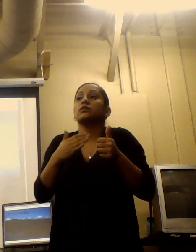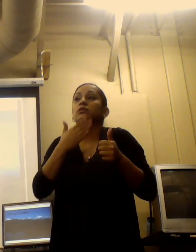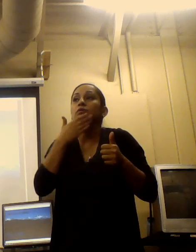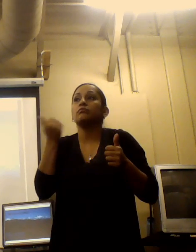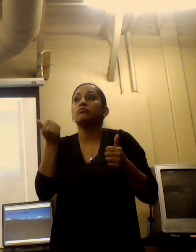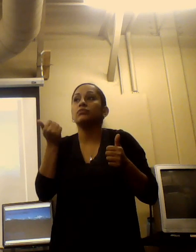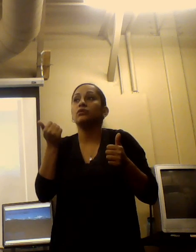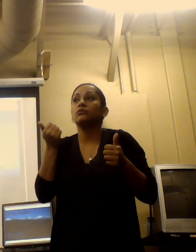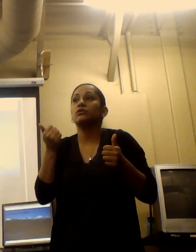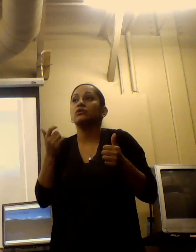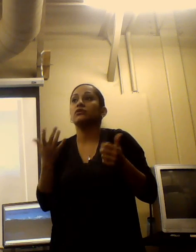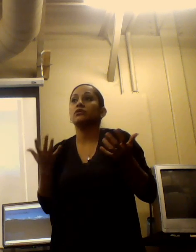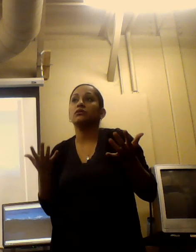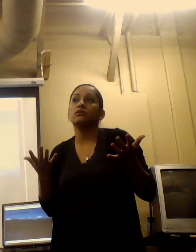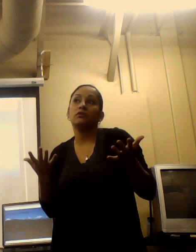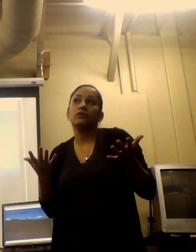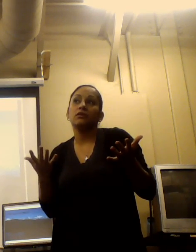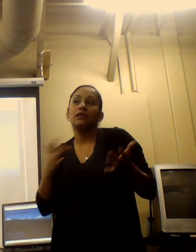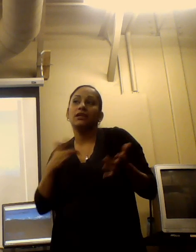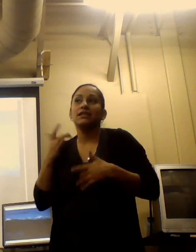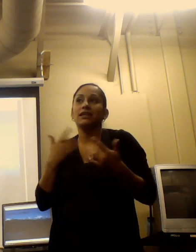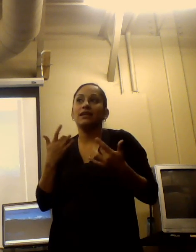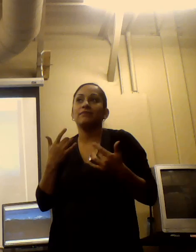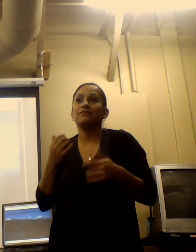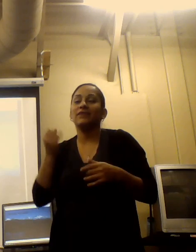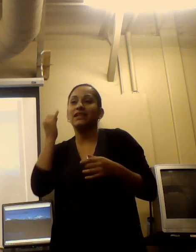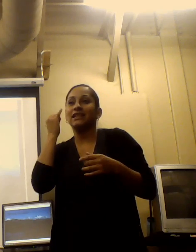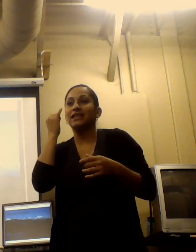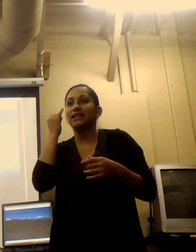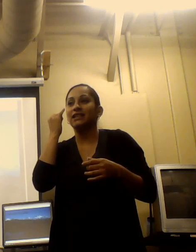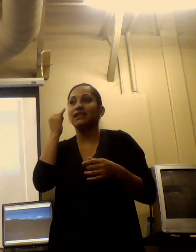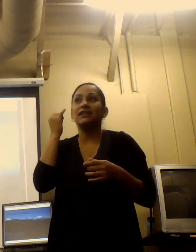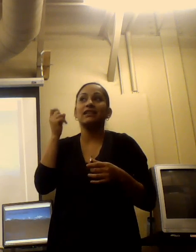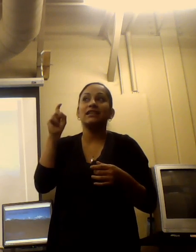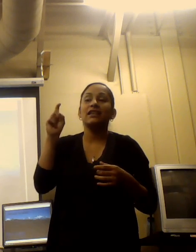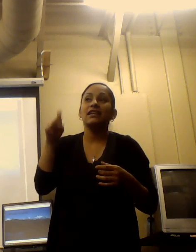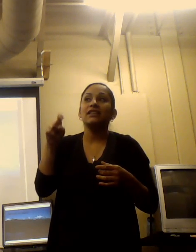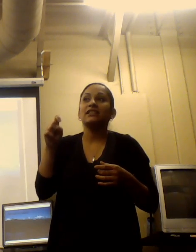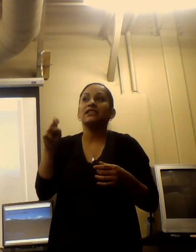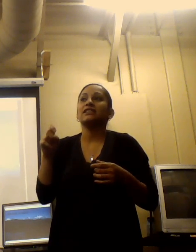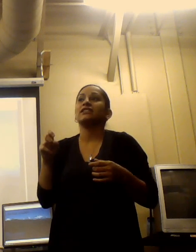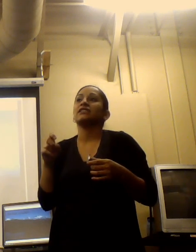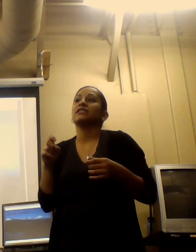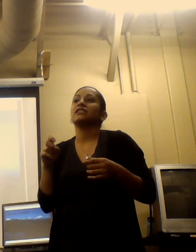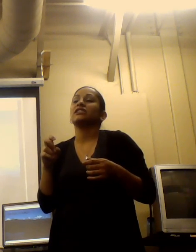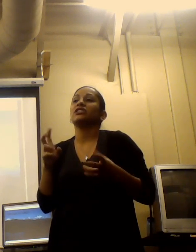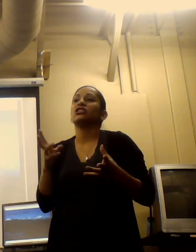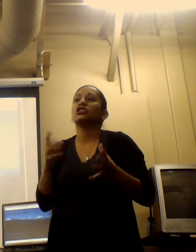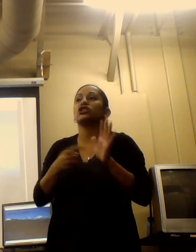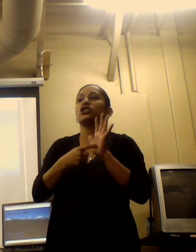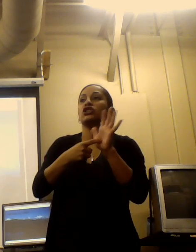ground? Well, the ground, is more exciting. So I'm going to show 2/3 of that, and I'm going to show 1/3 of the sky.